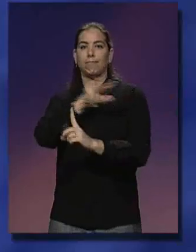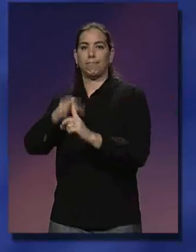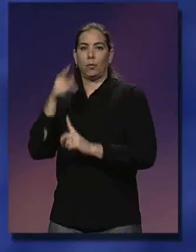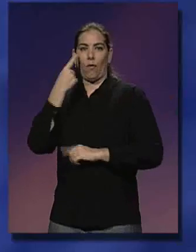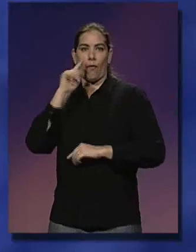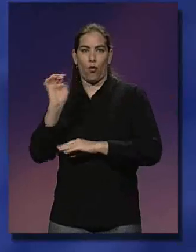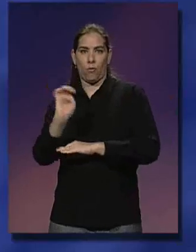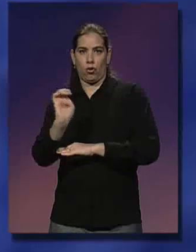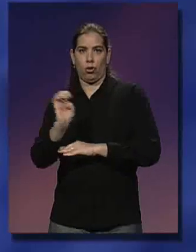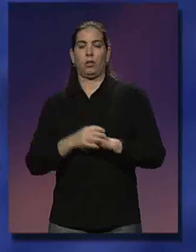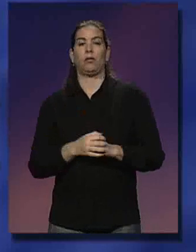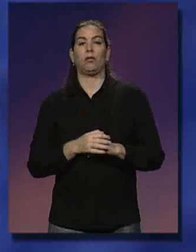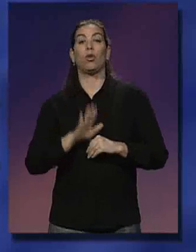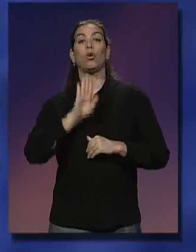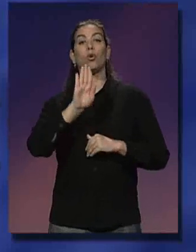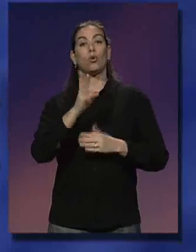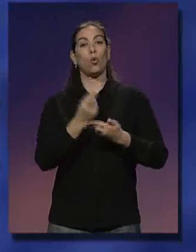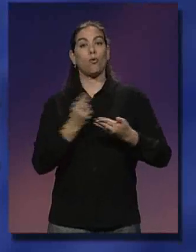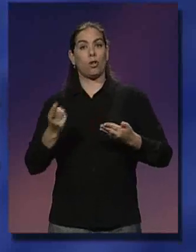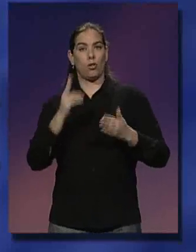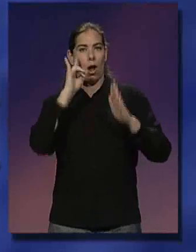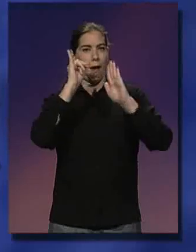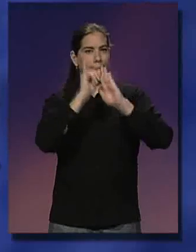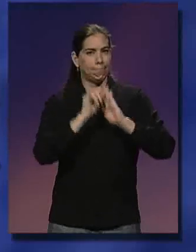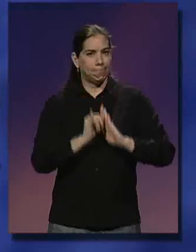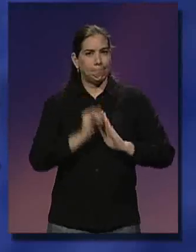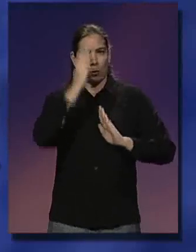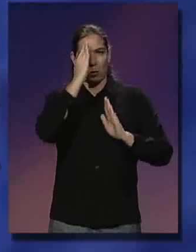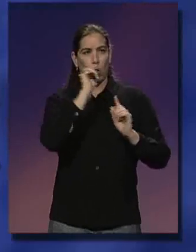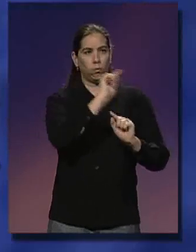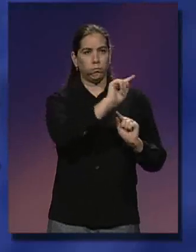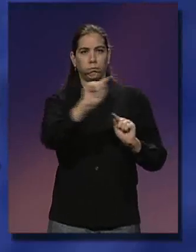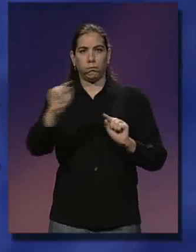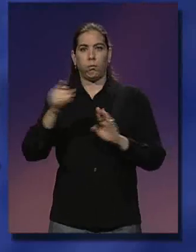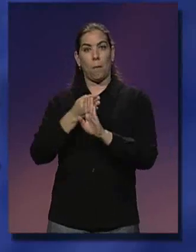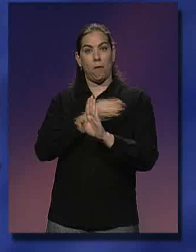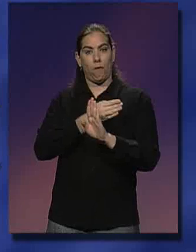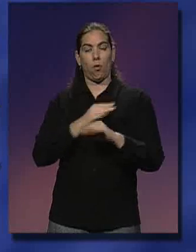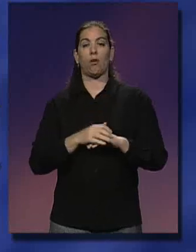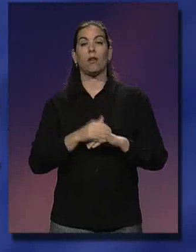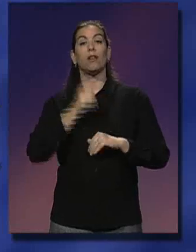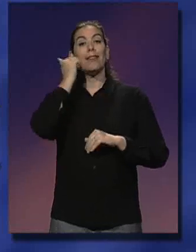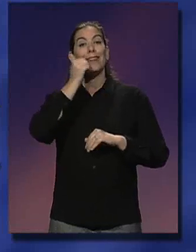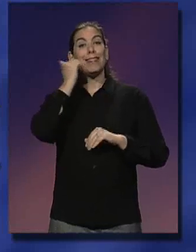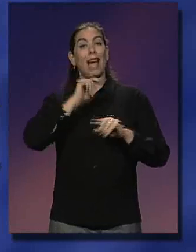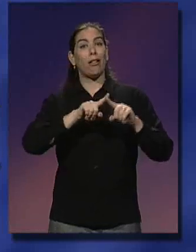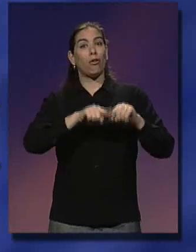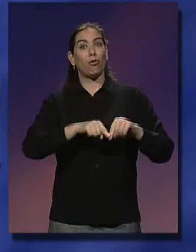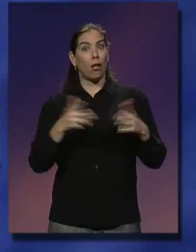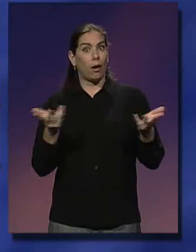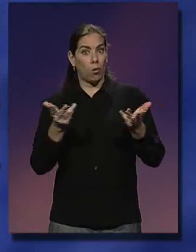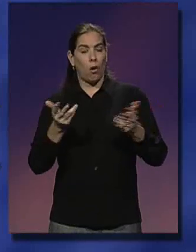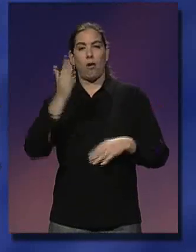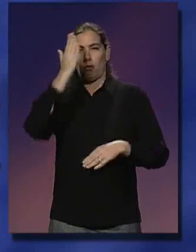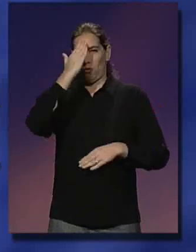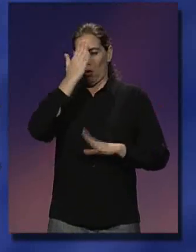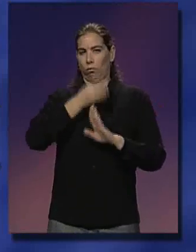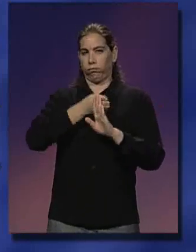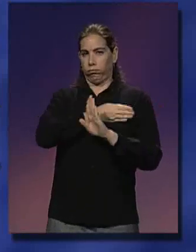Identify your resources. Ask yourself what resources you rely on regularly and determine how a